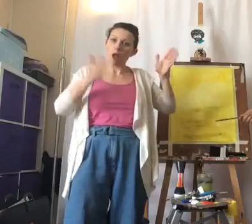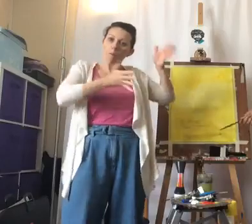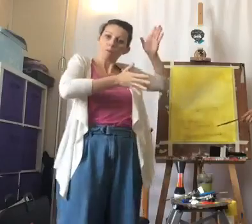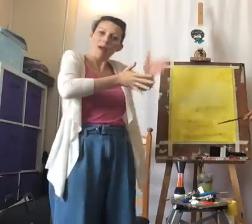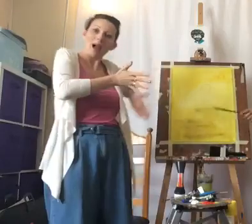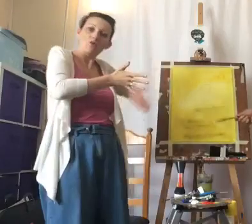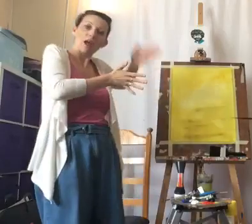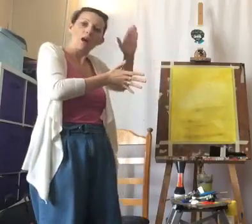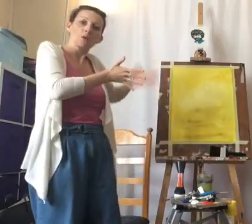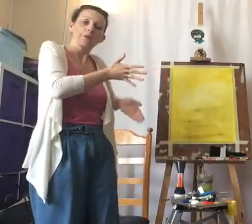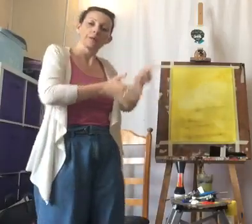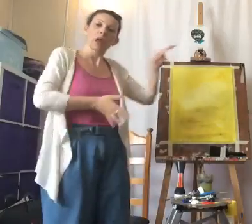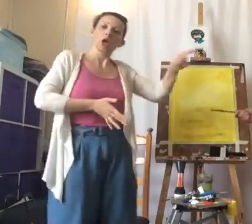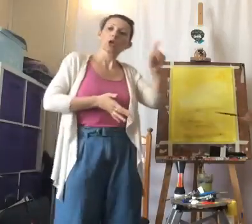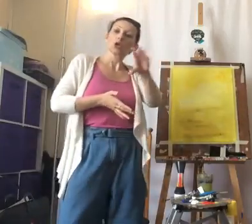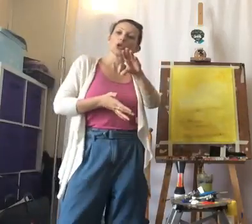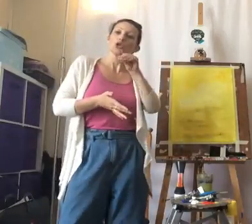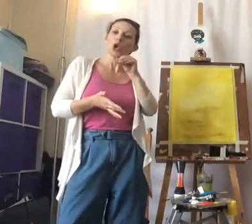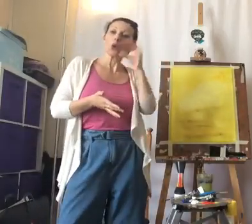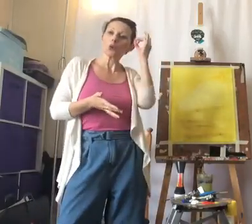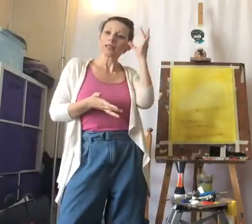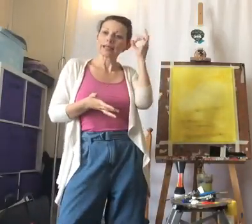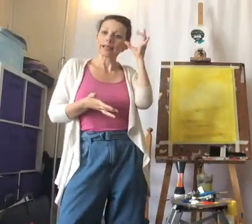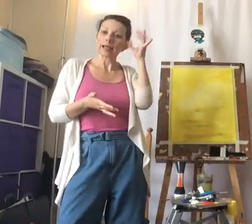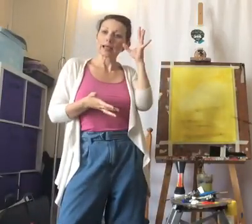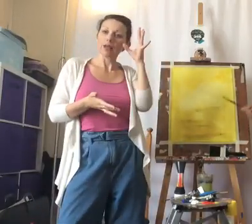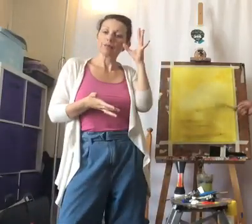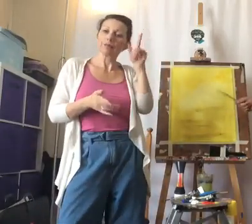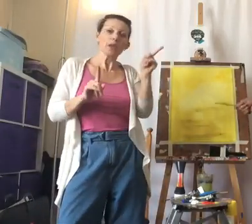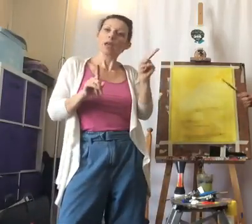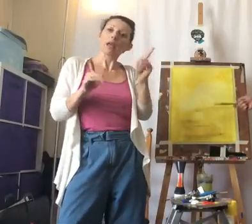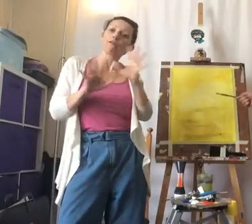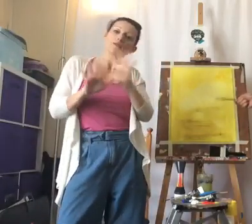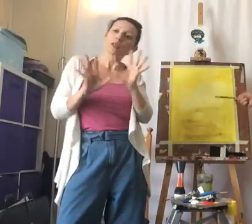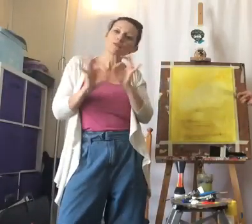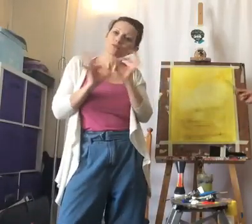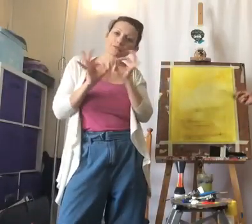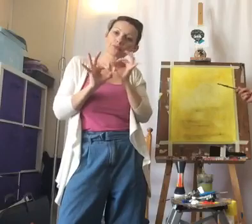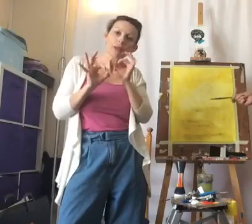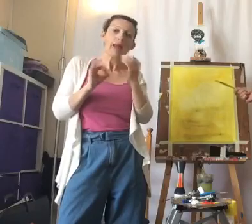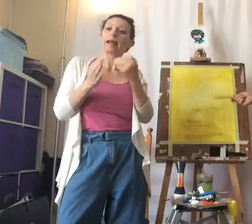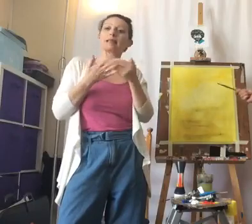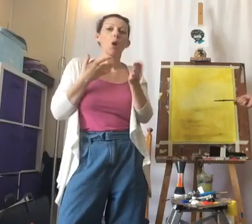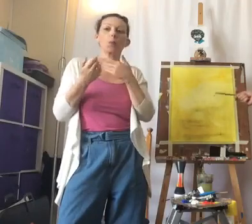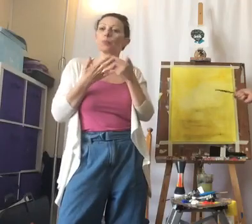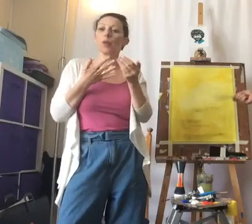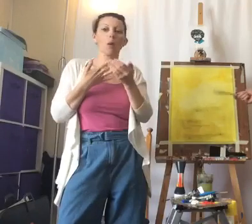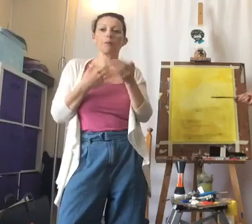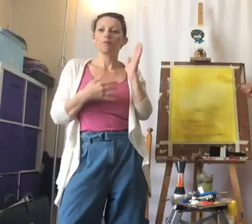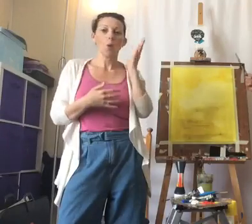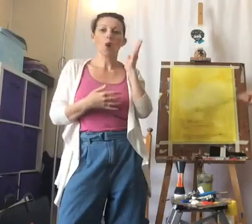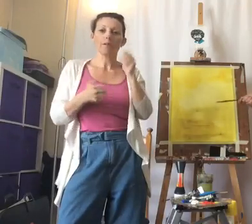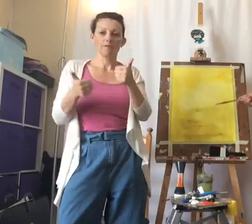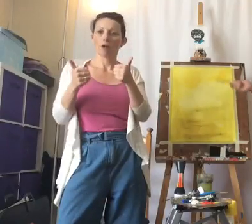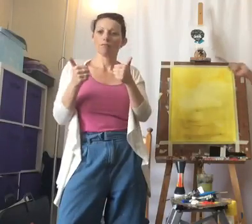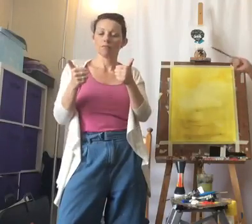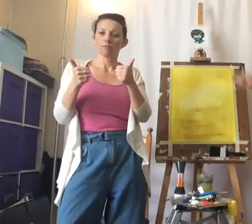Yeah, but if you haven't done that, don't worry. What I'm going to do, I've done a sketch here, but it's in pencil, but I will